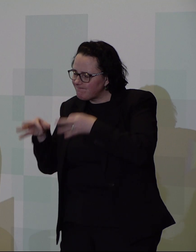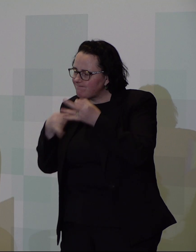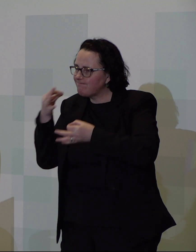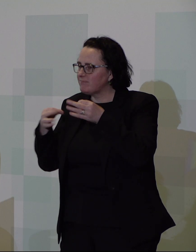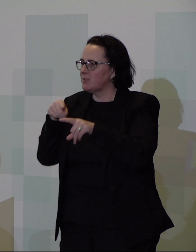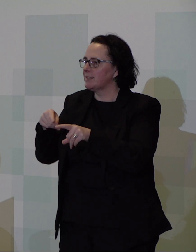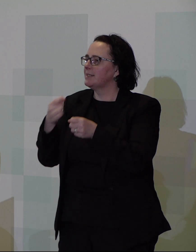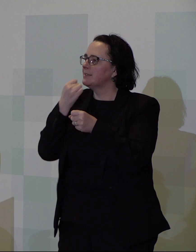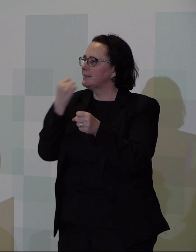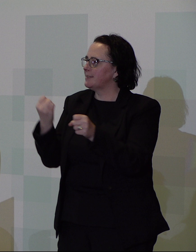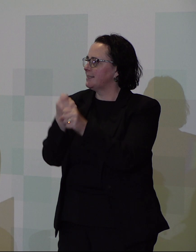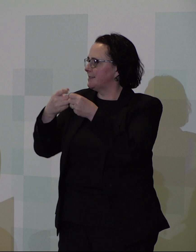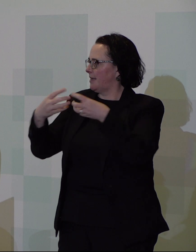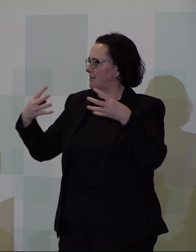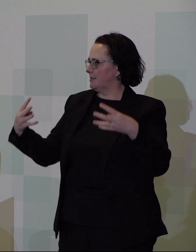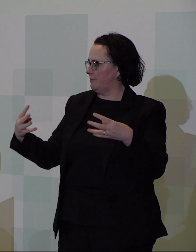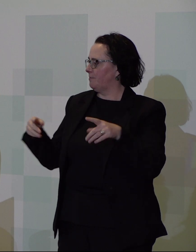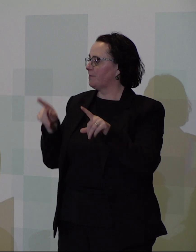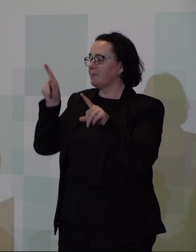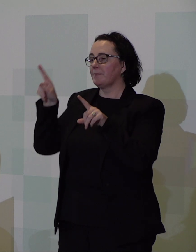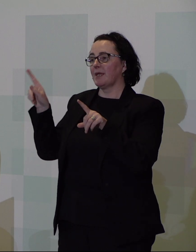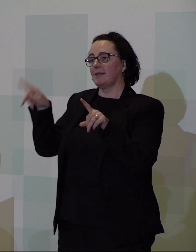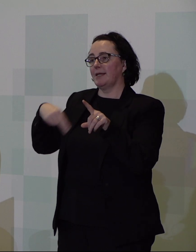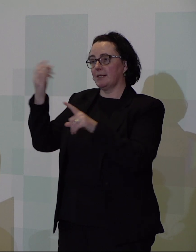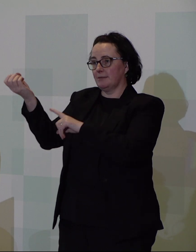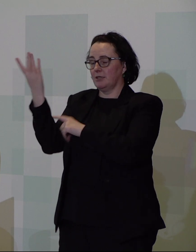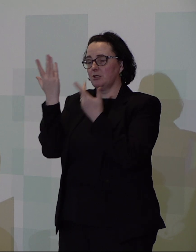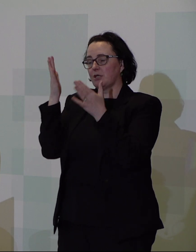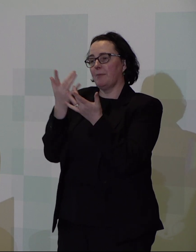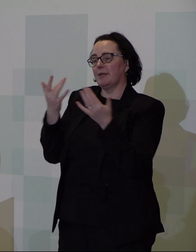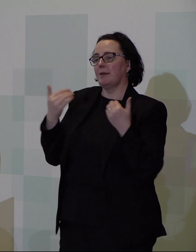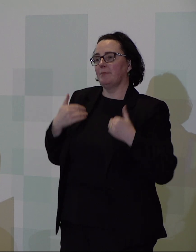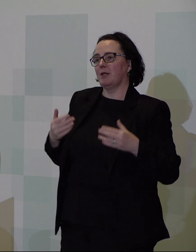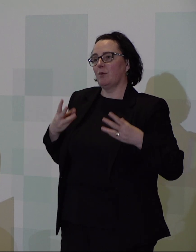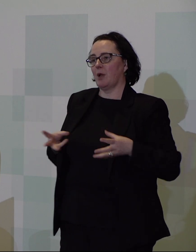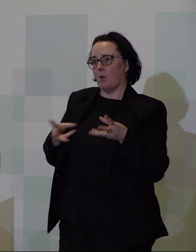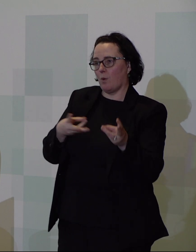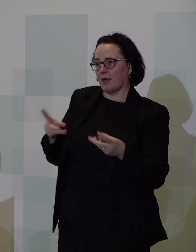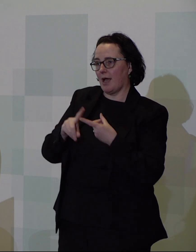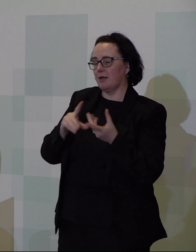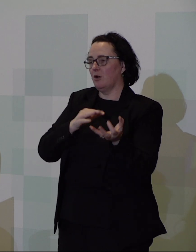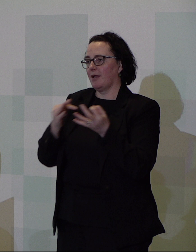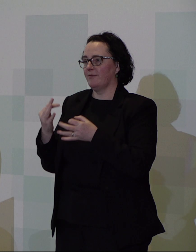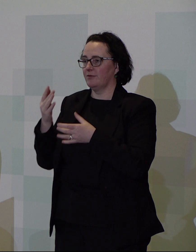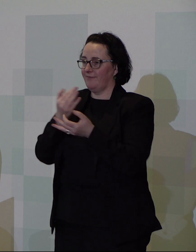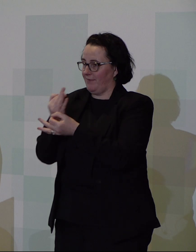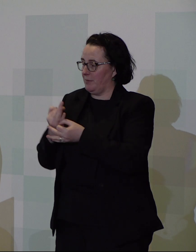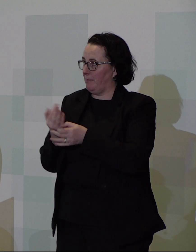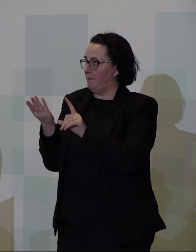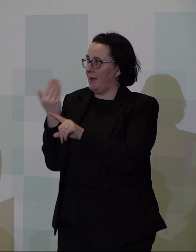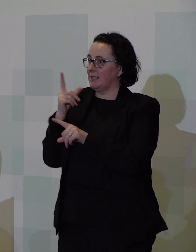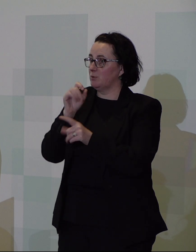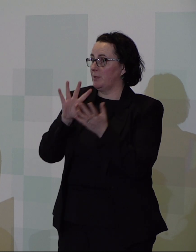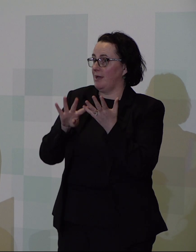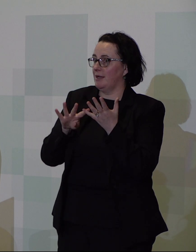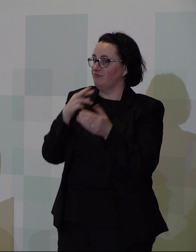Now, this slide shows the numbers of men and women at work and looking after the home or family in 2009, and that's red in the